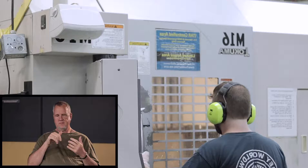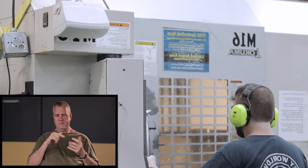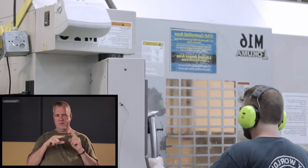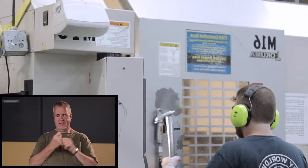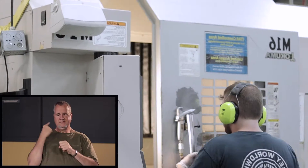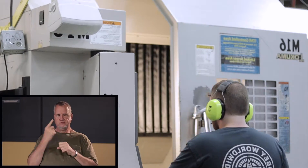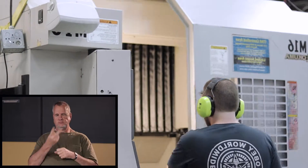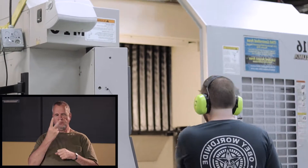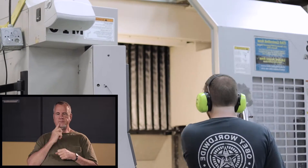workers,